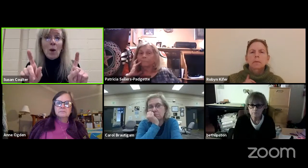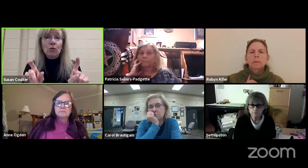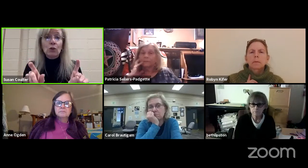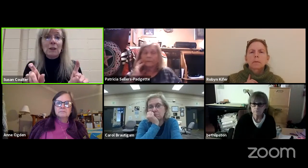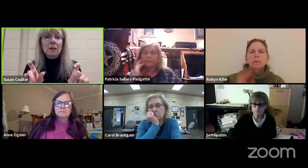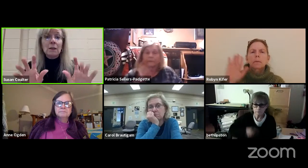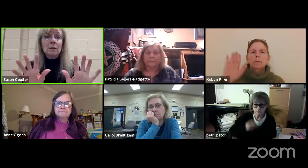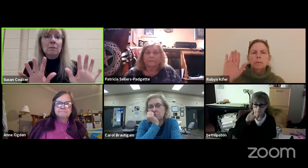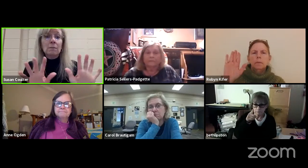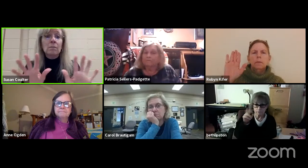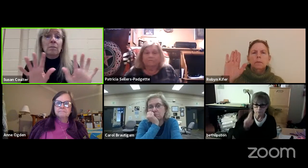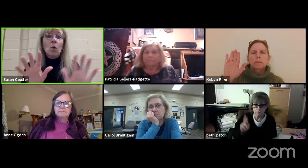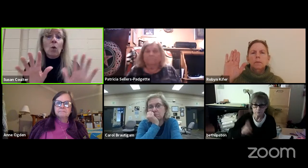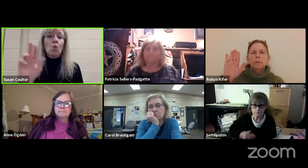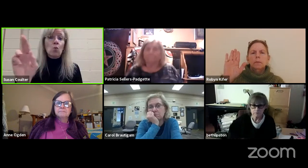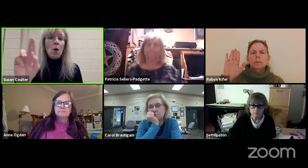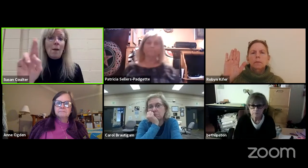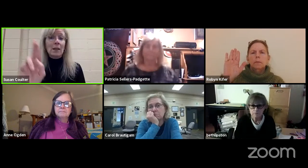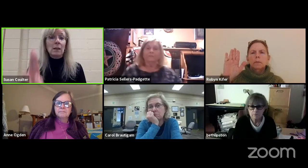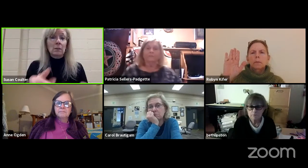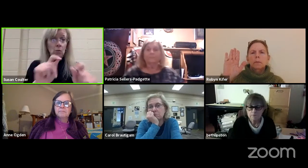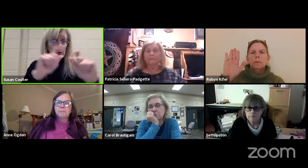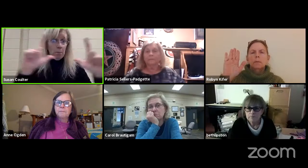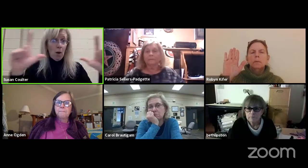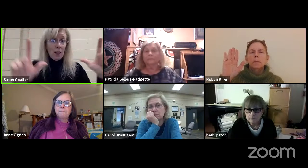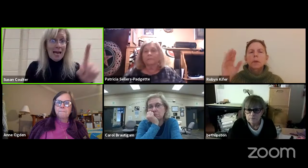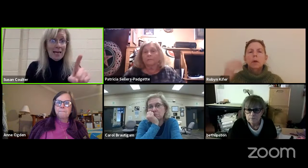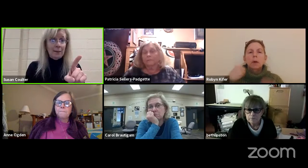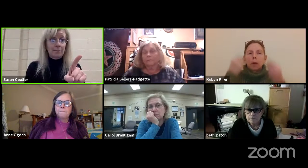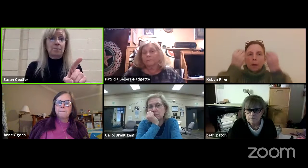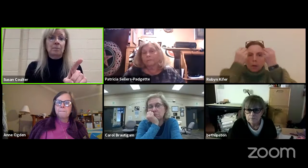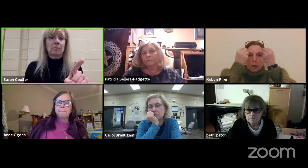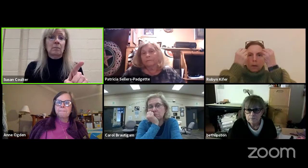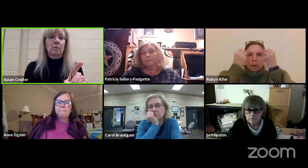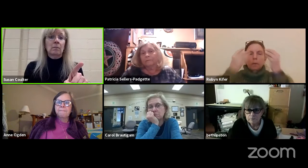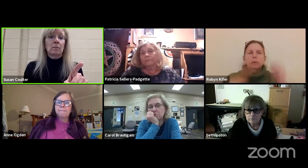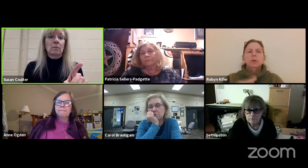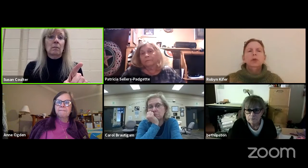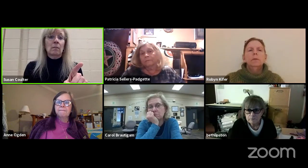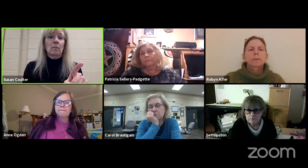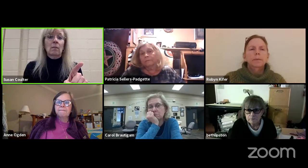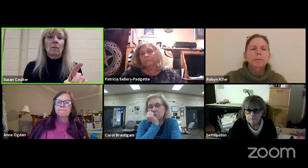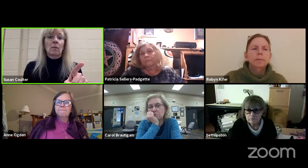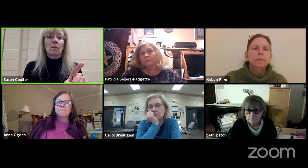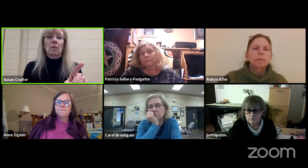Other questions? Robin, with Spotlight?